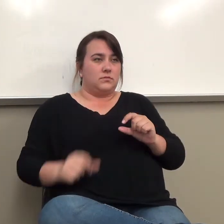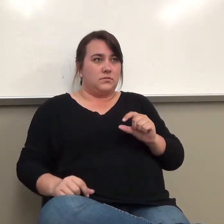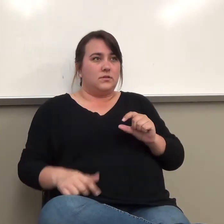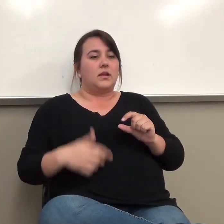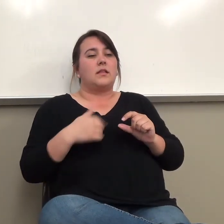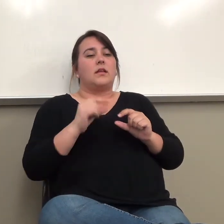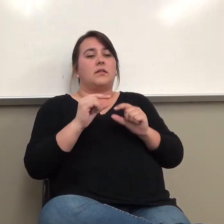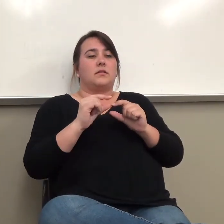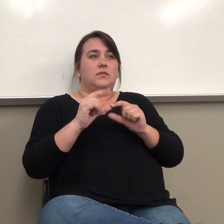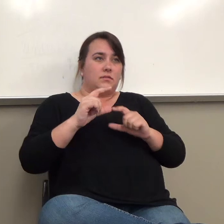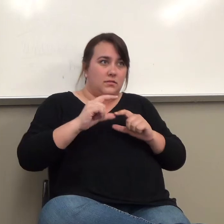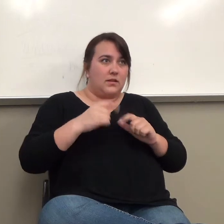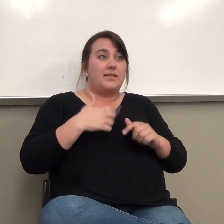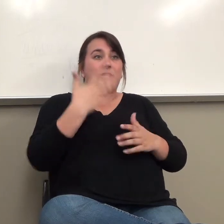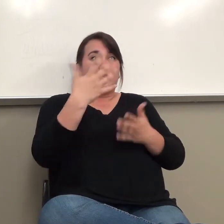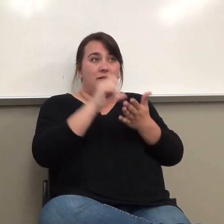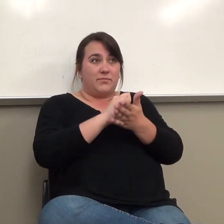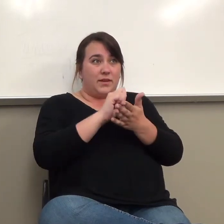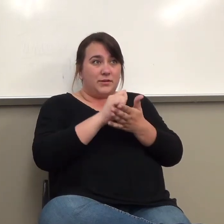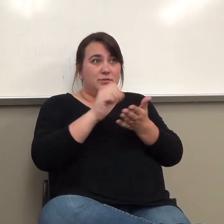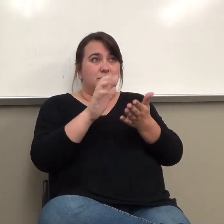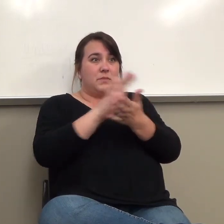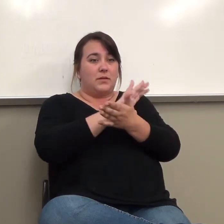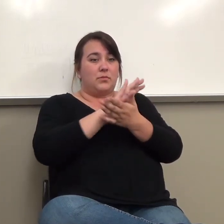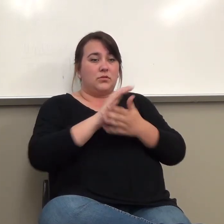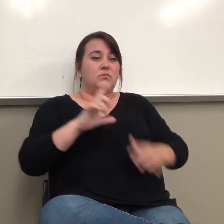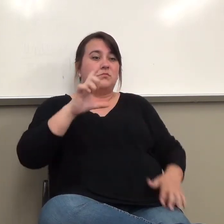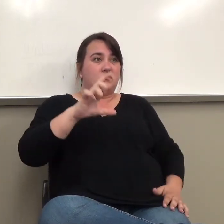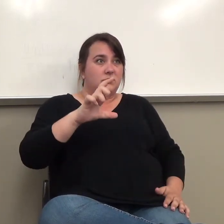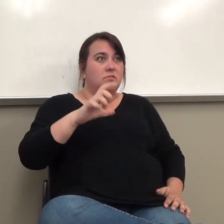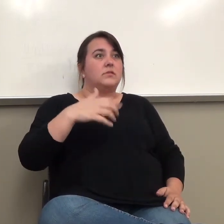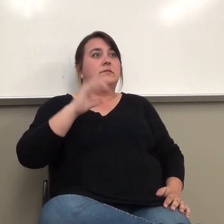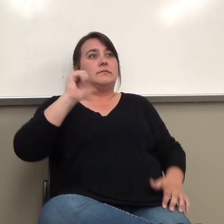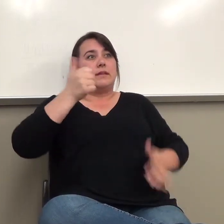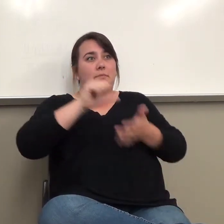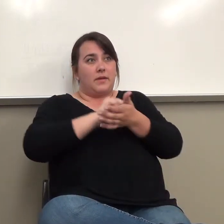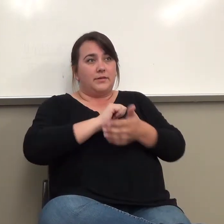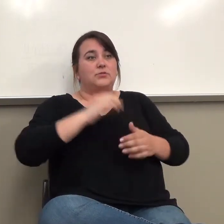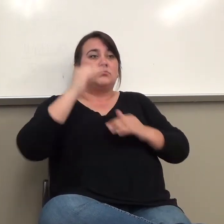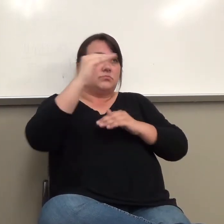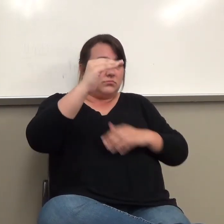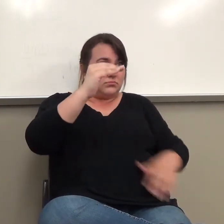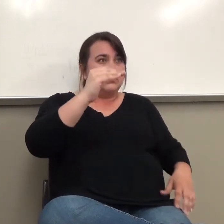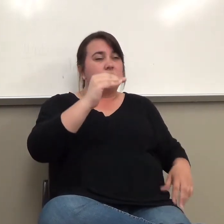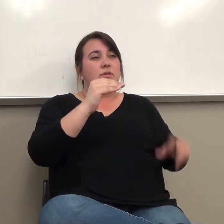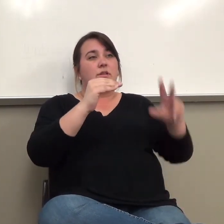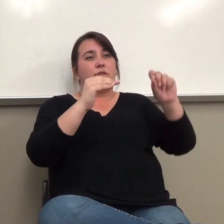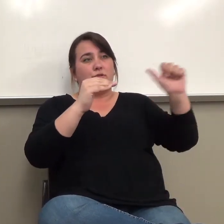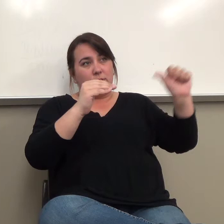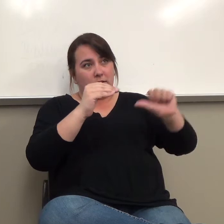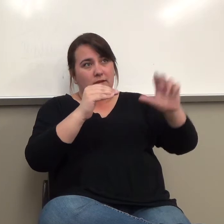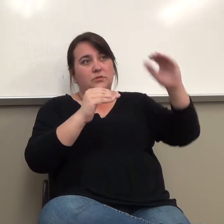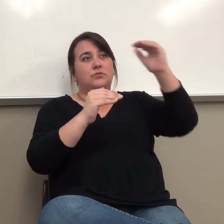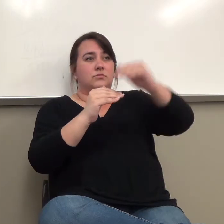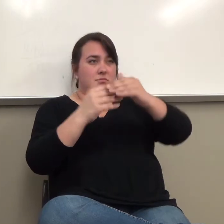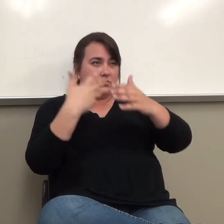then it's bigger. A 10-page paper, a 30-page paper, see what I'm saying? Then